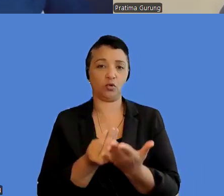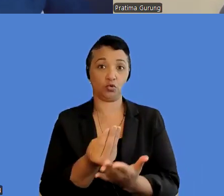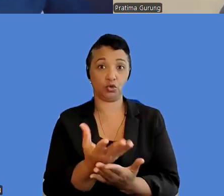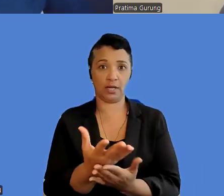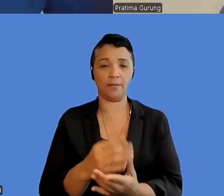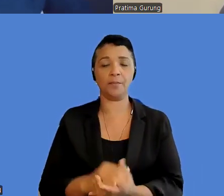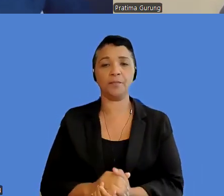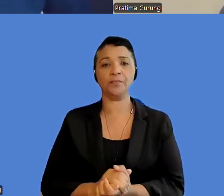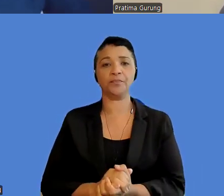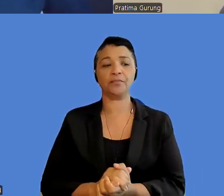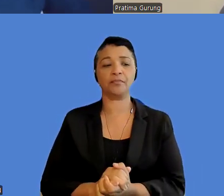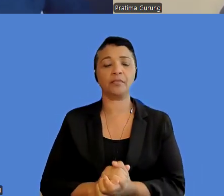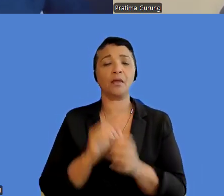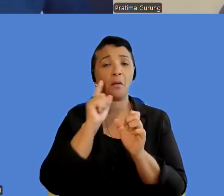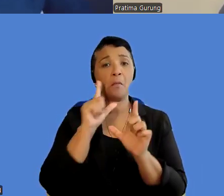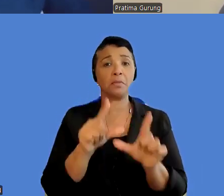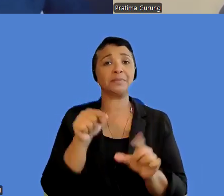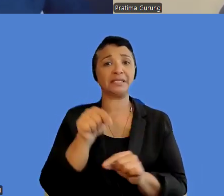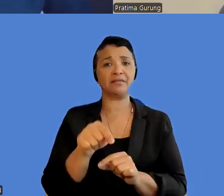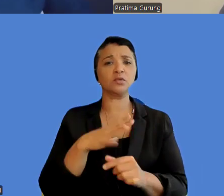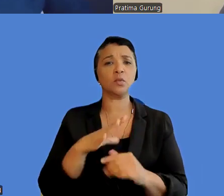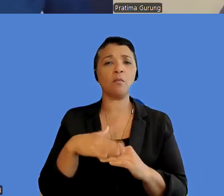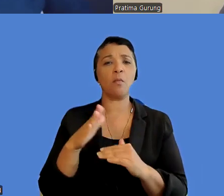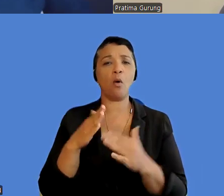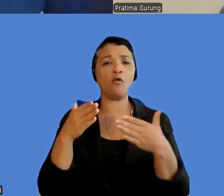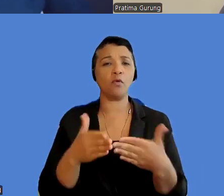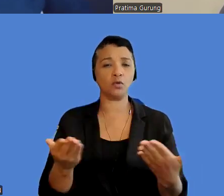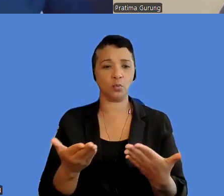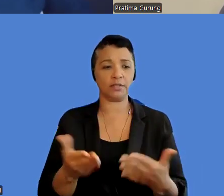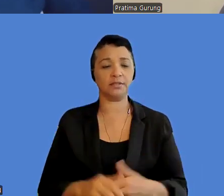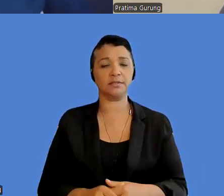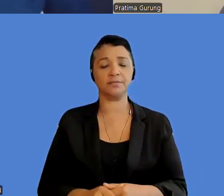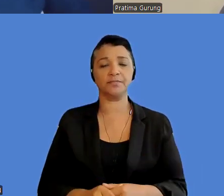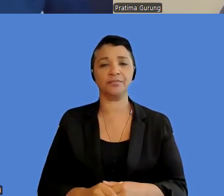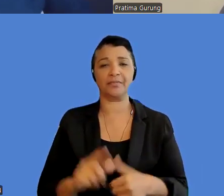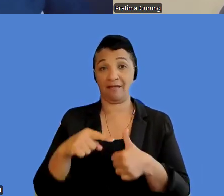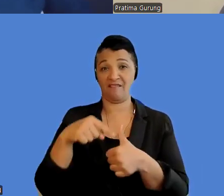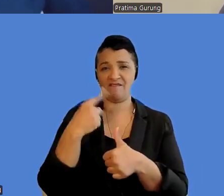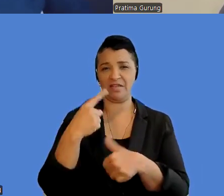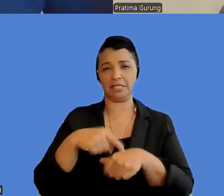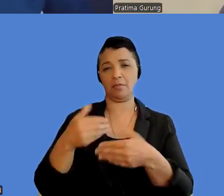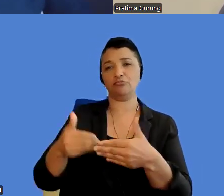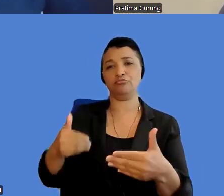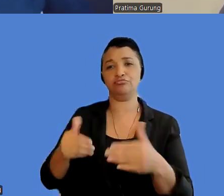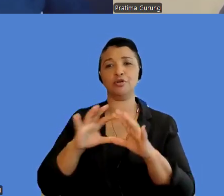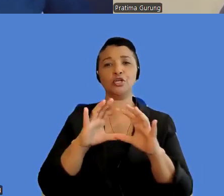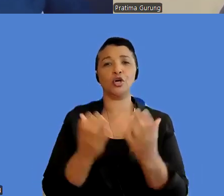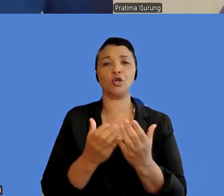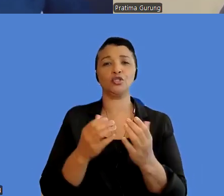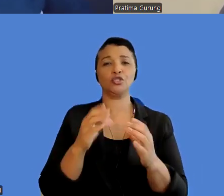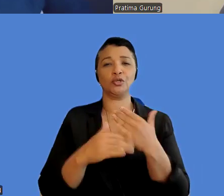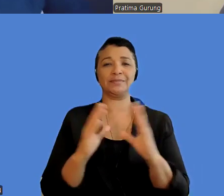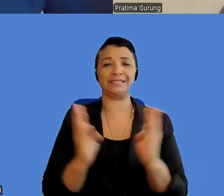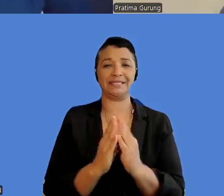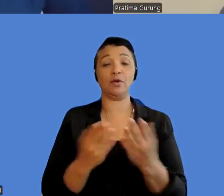that perspective, I just want to focus on the first Global Disability Summit that was happened